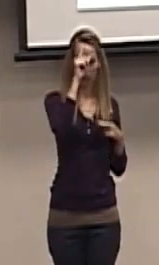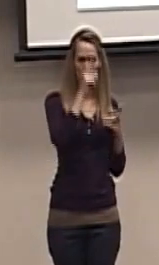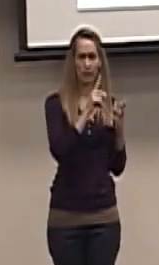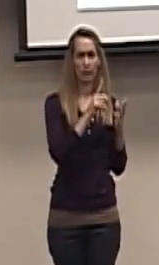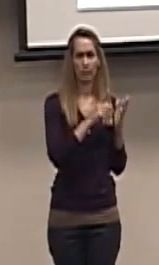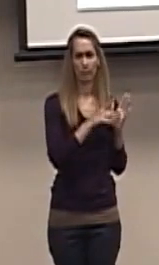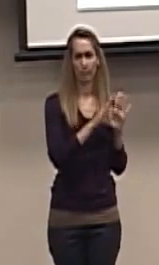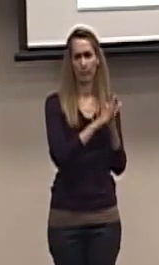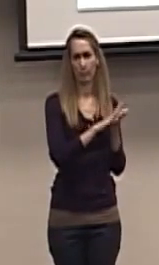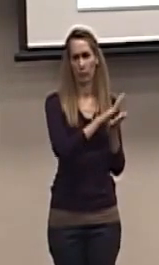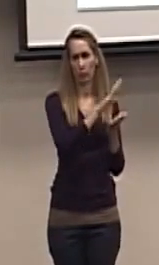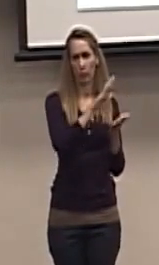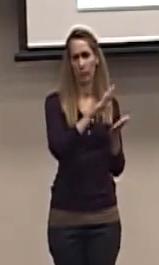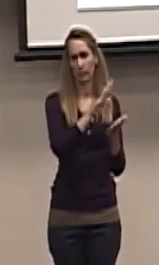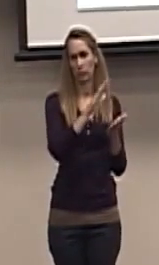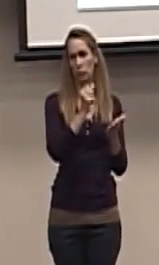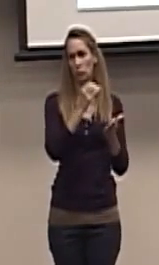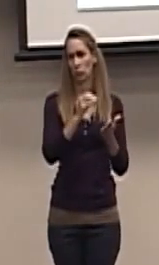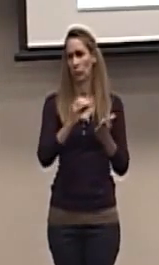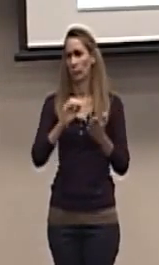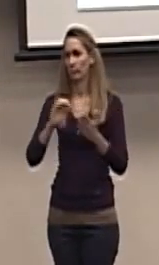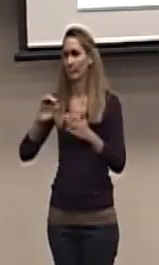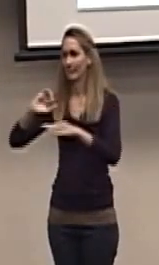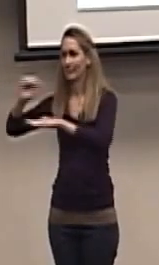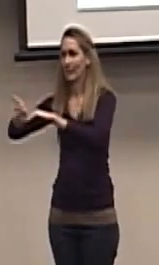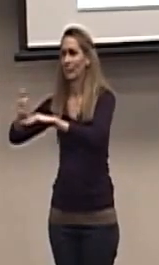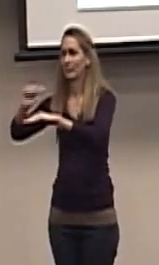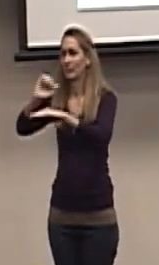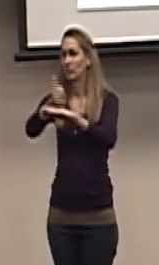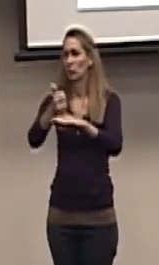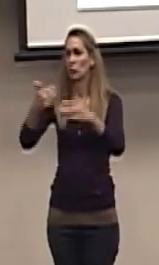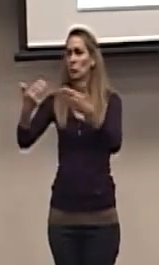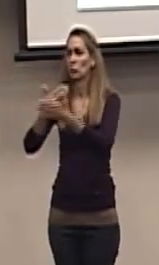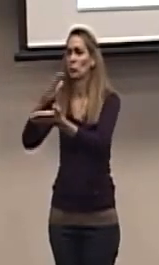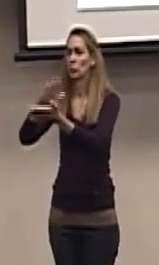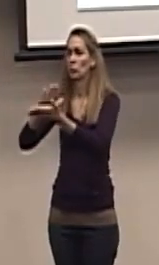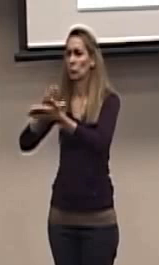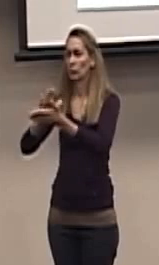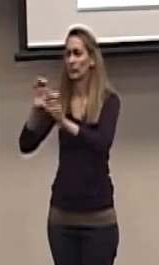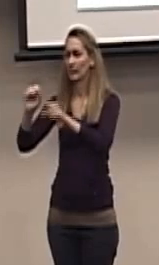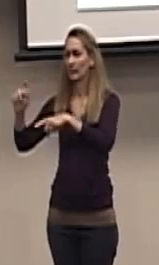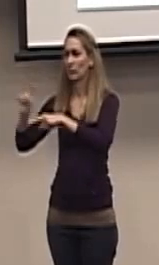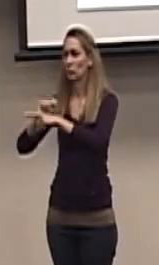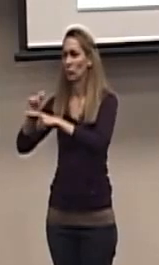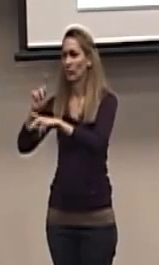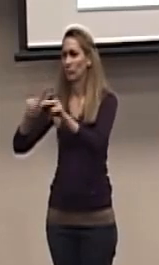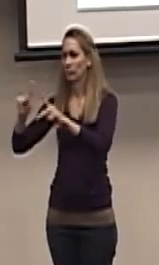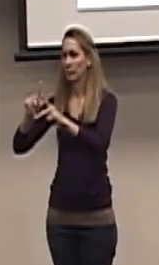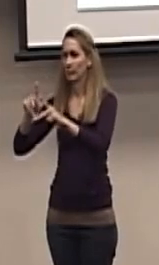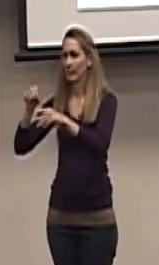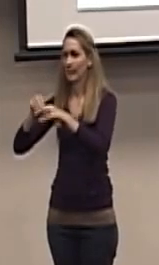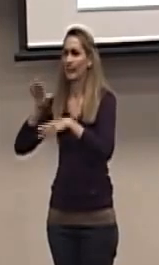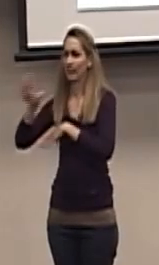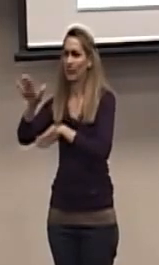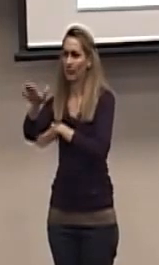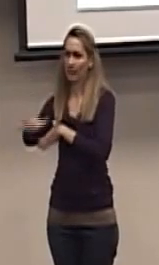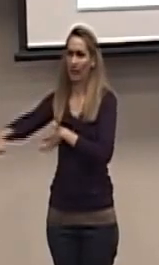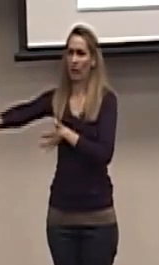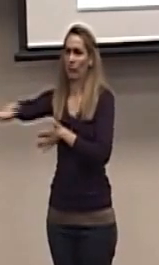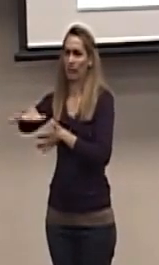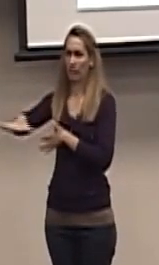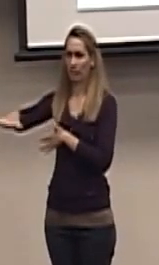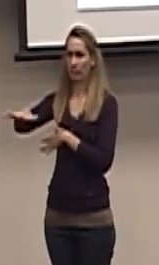preaching schools in the regions to make training in the Bible closer to the brethren in the regional